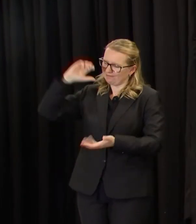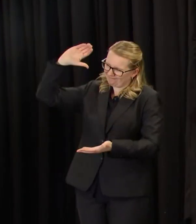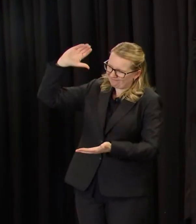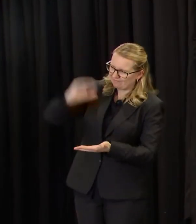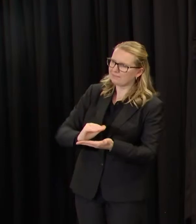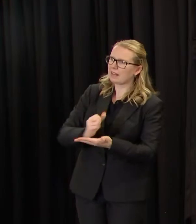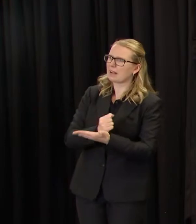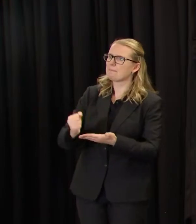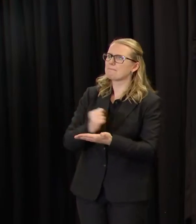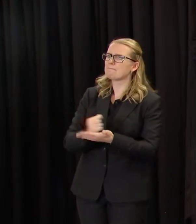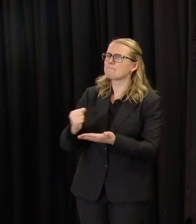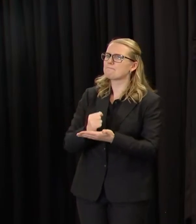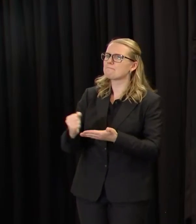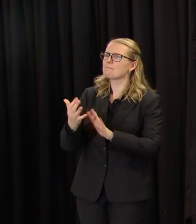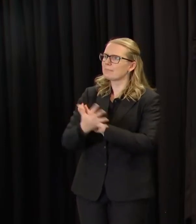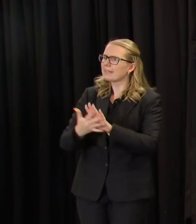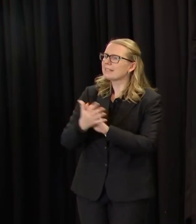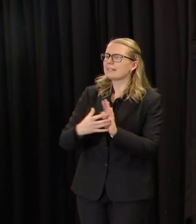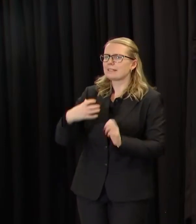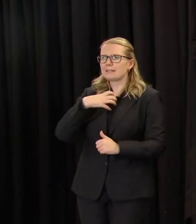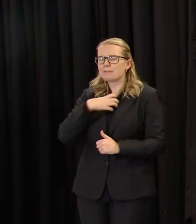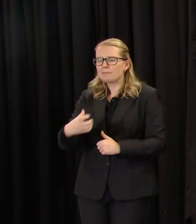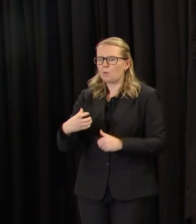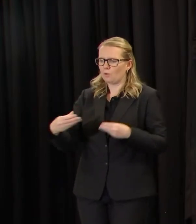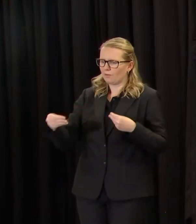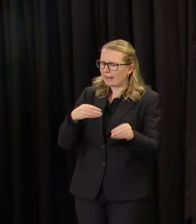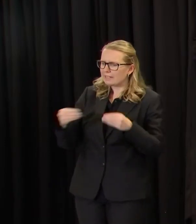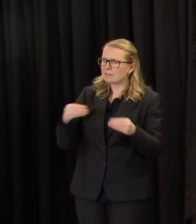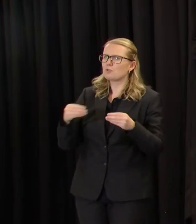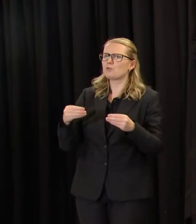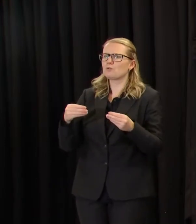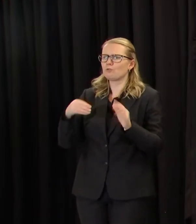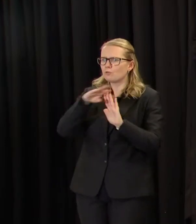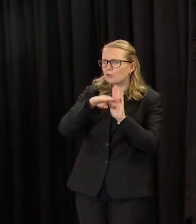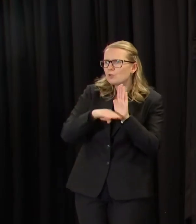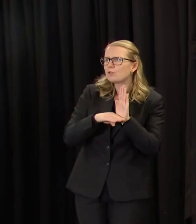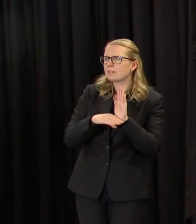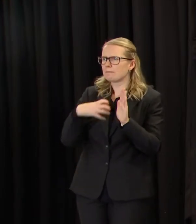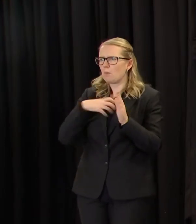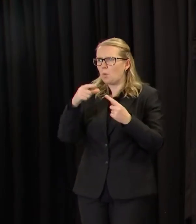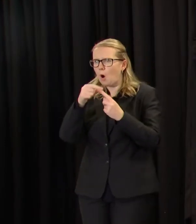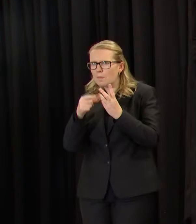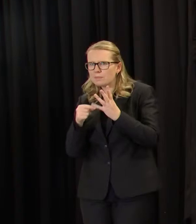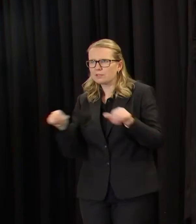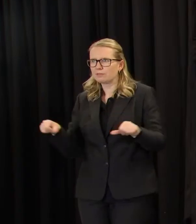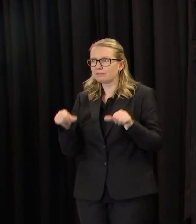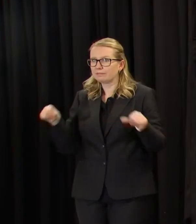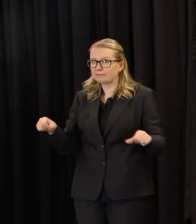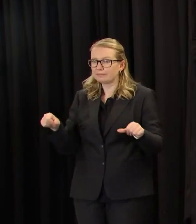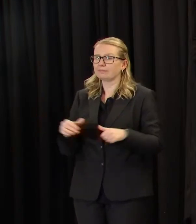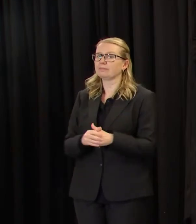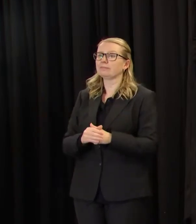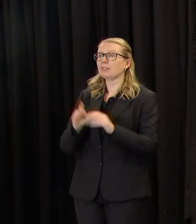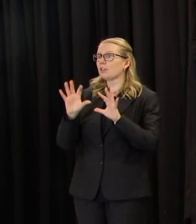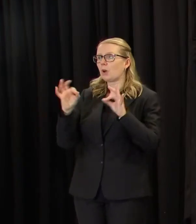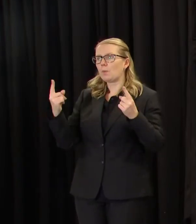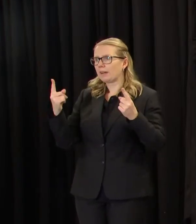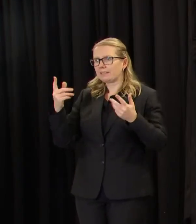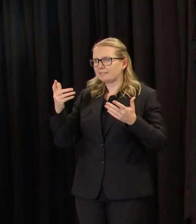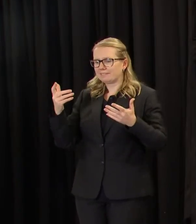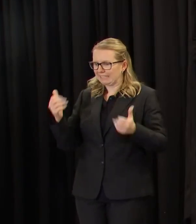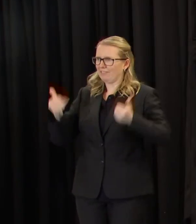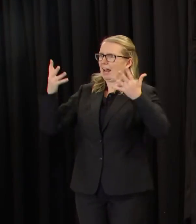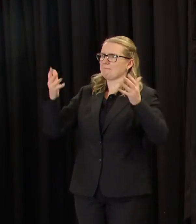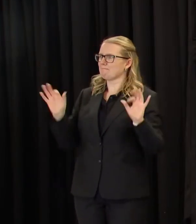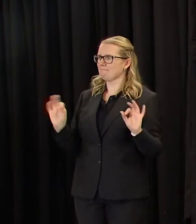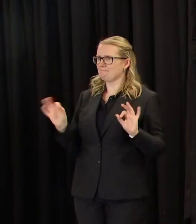and then be able to ease. Open up, we have to wait and see, but we'll have options. No one has given up on that. That is